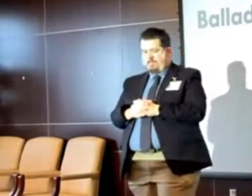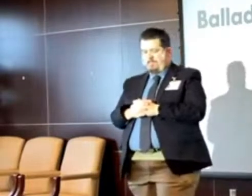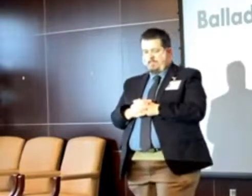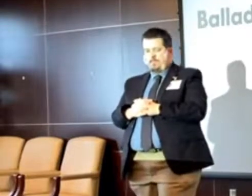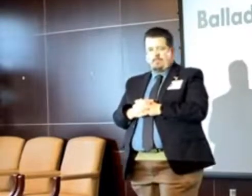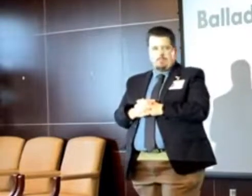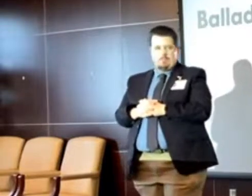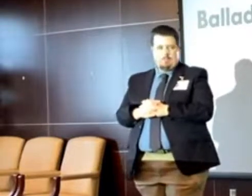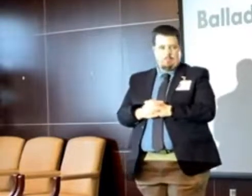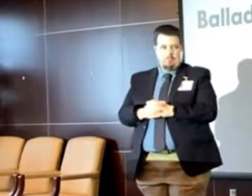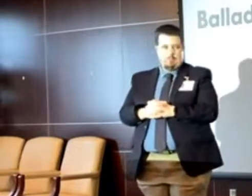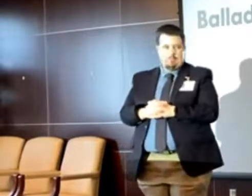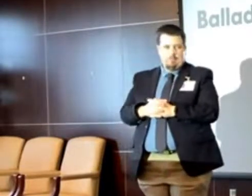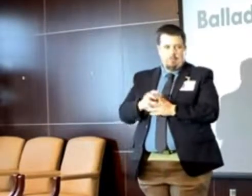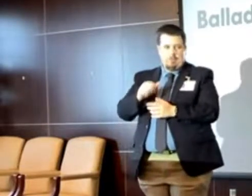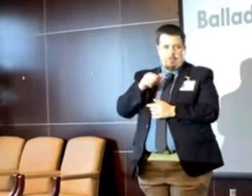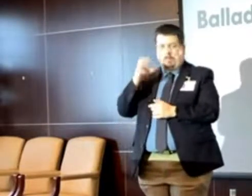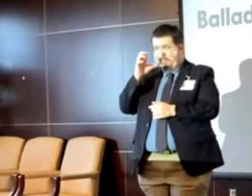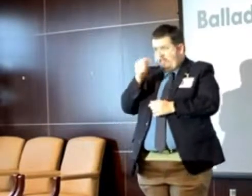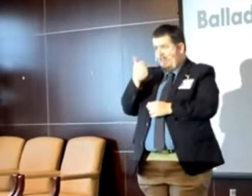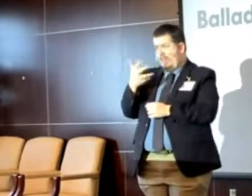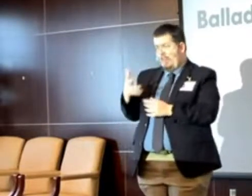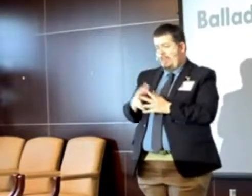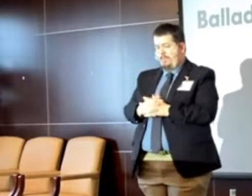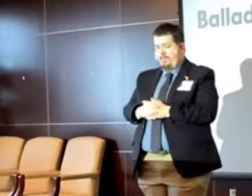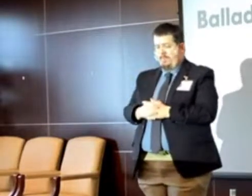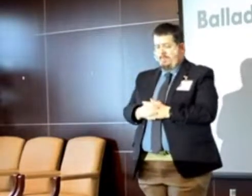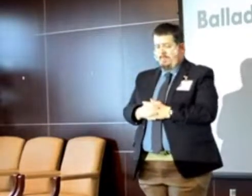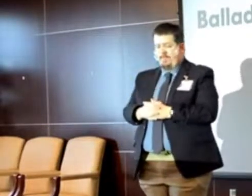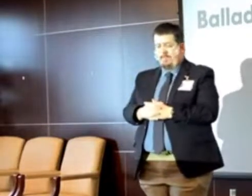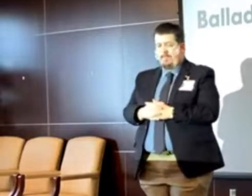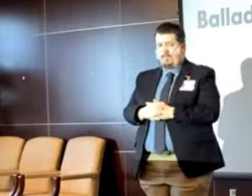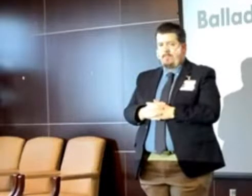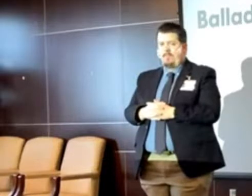Just want to make sure I don't miss anything here.